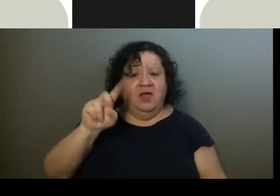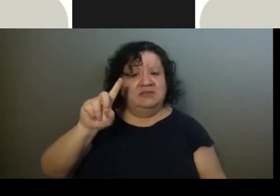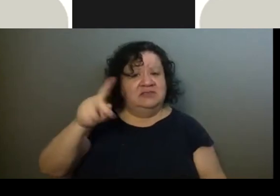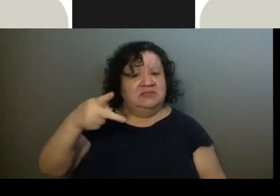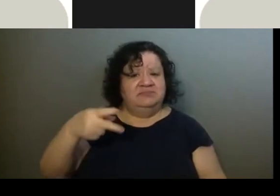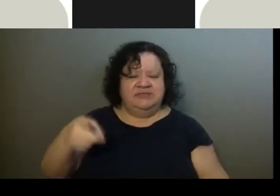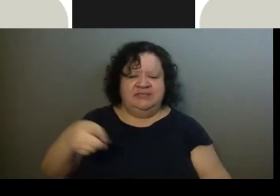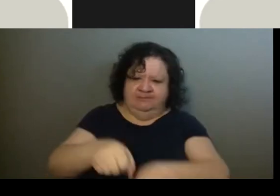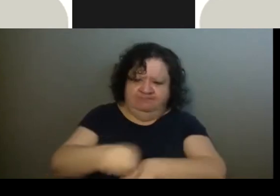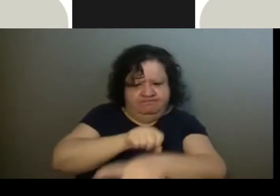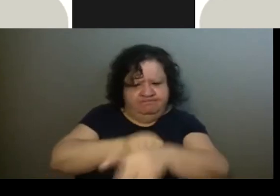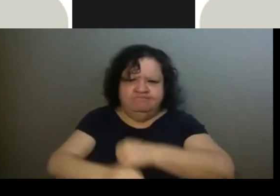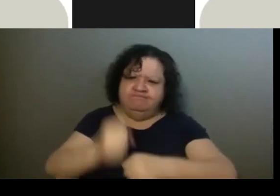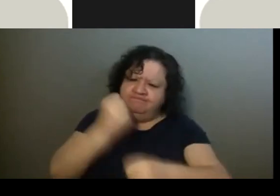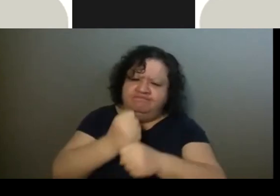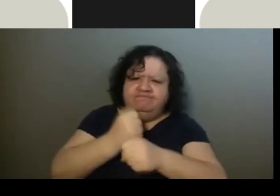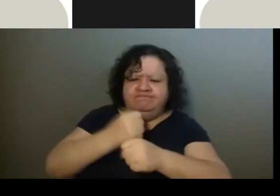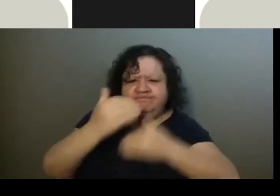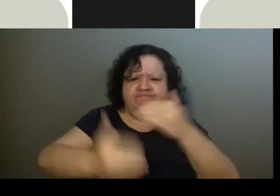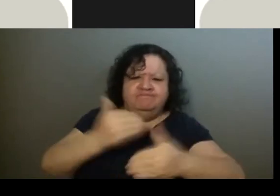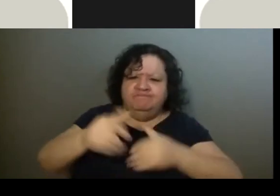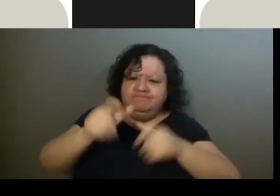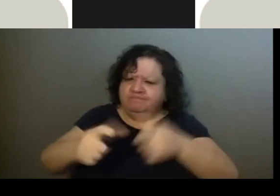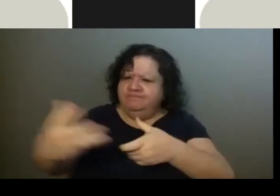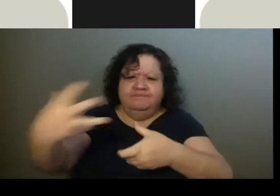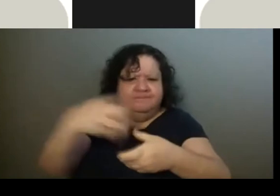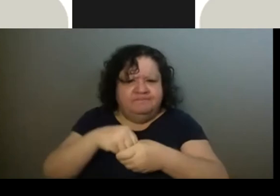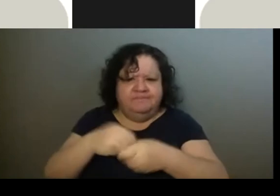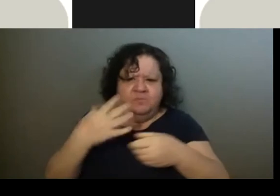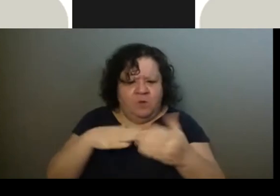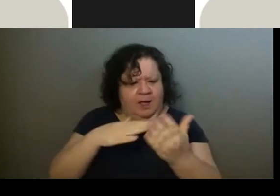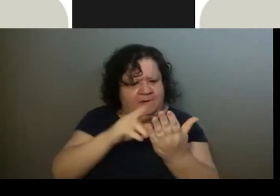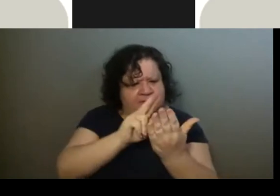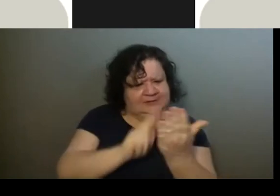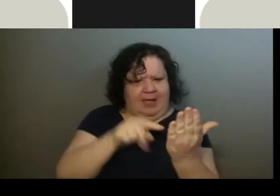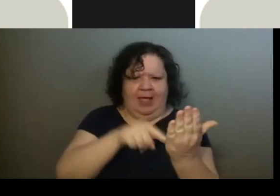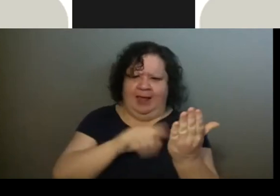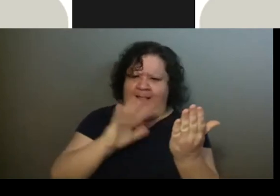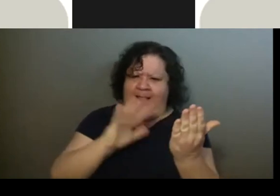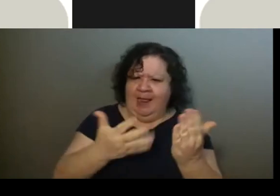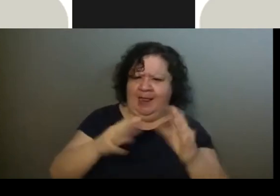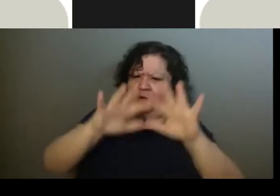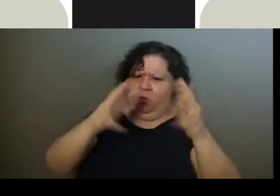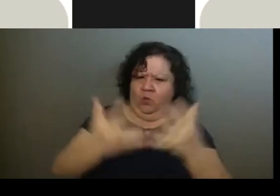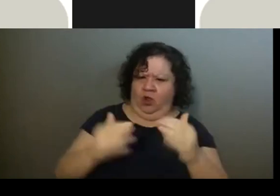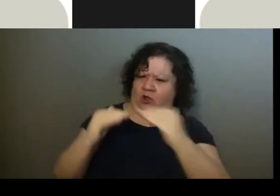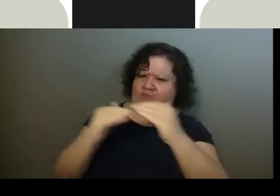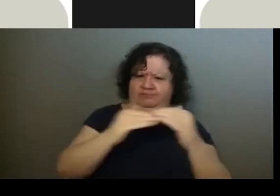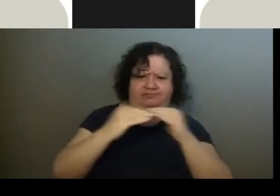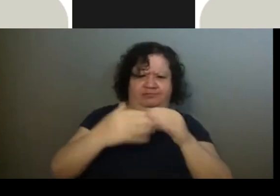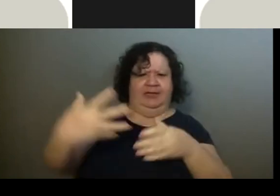innovation in disability inclusive programming that play an important role in fulfilling UNDP's mission